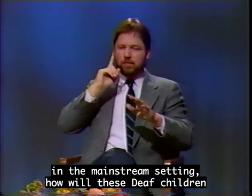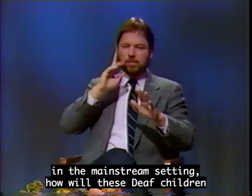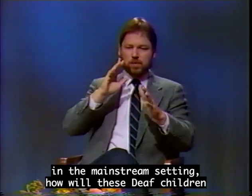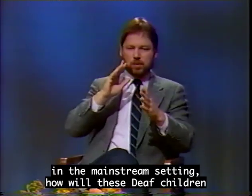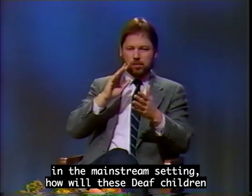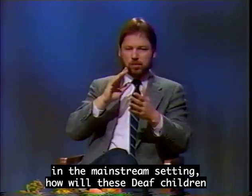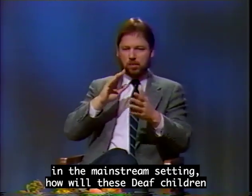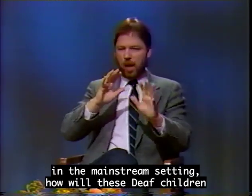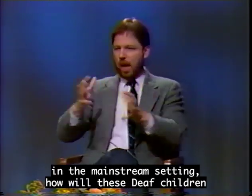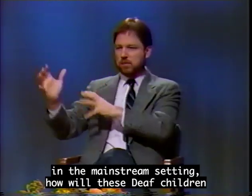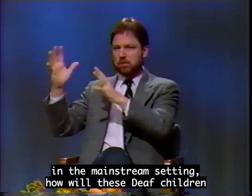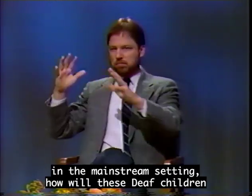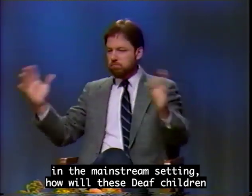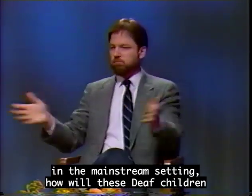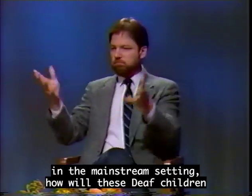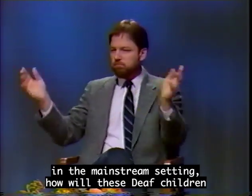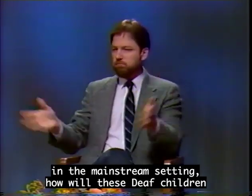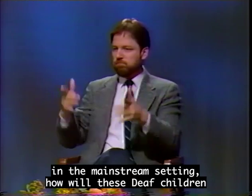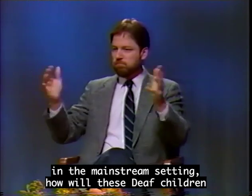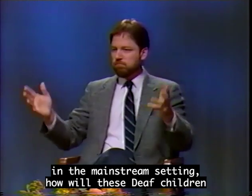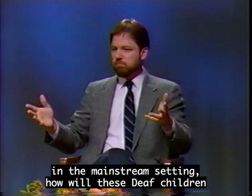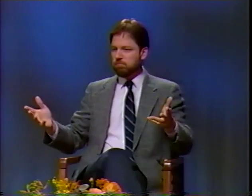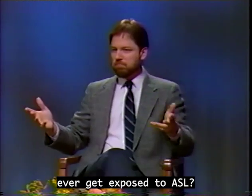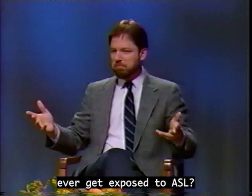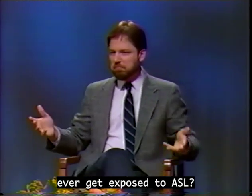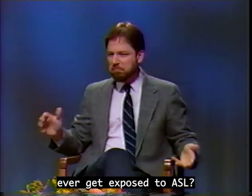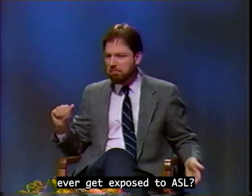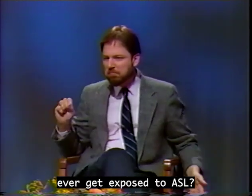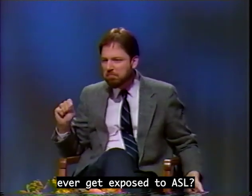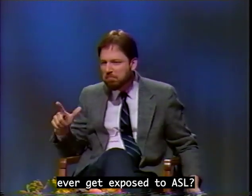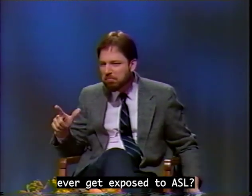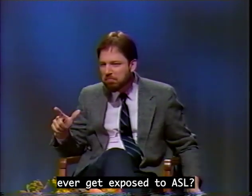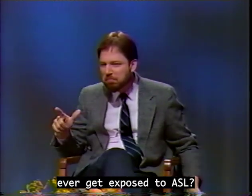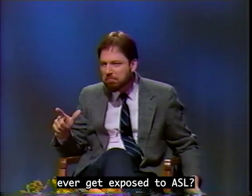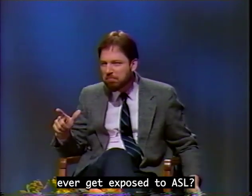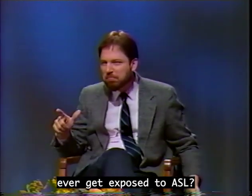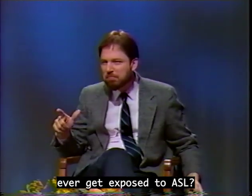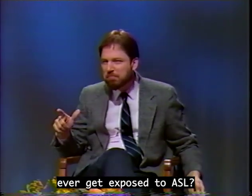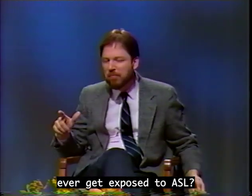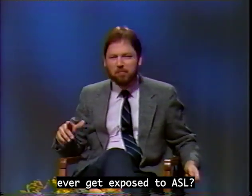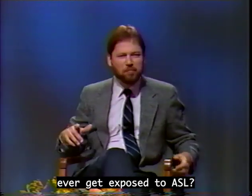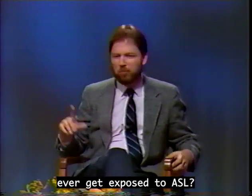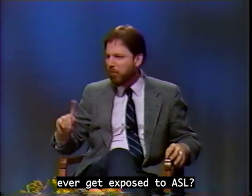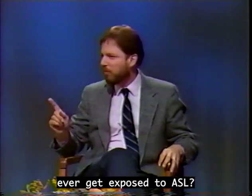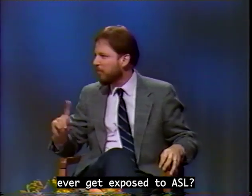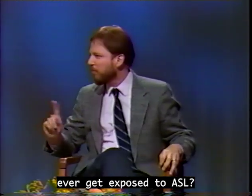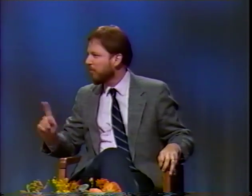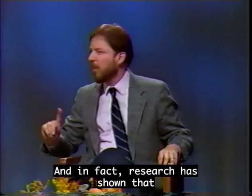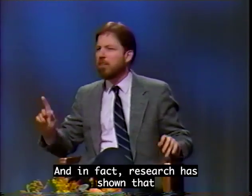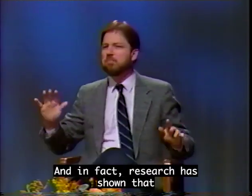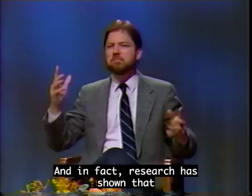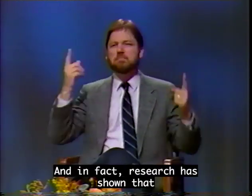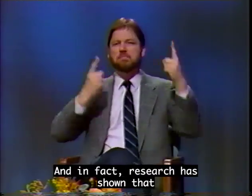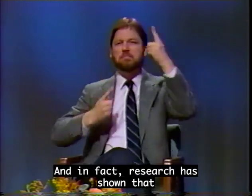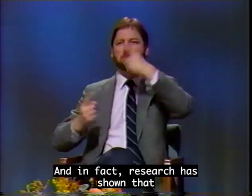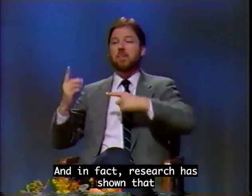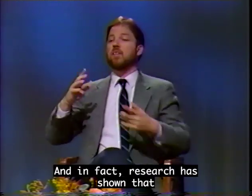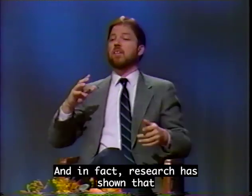setting, how will these deaf children ever get exposed to ASL? And in fact, research has shown